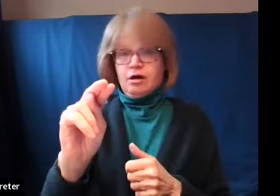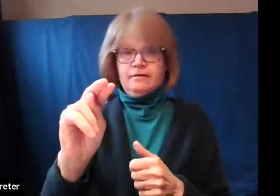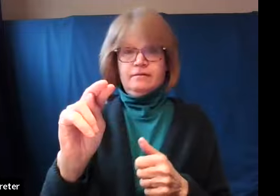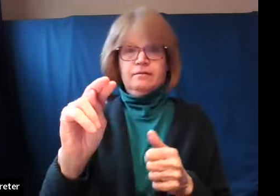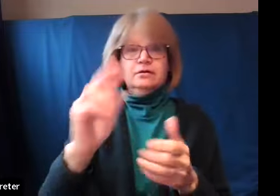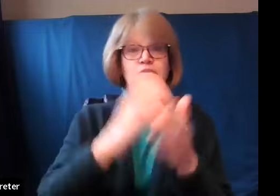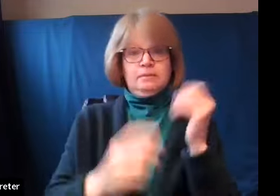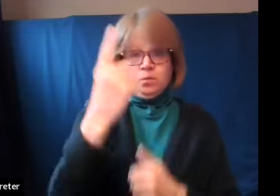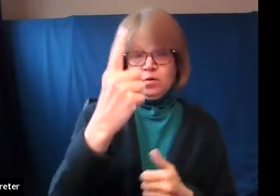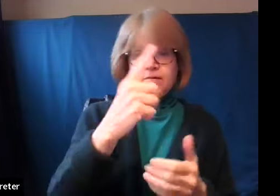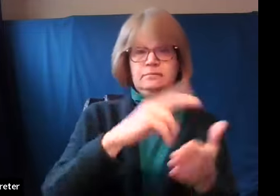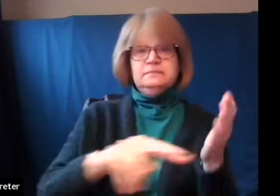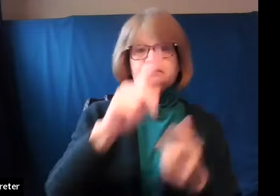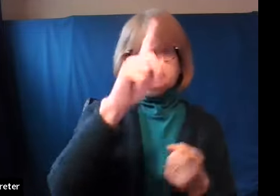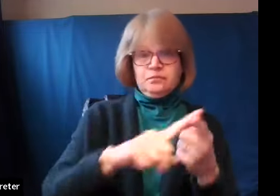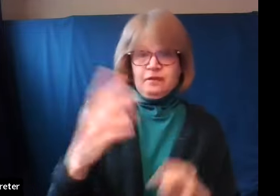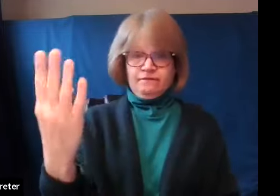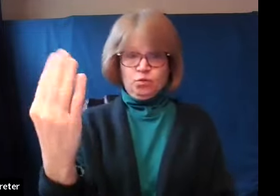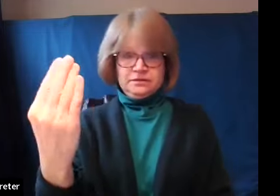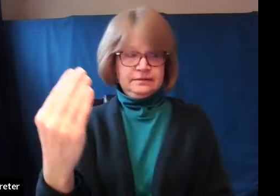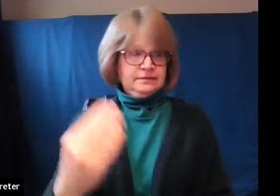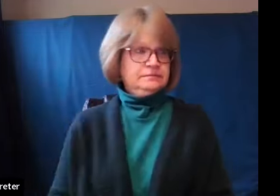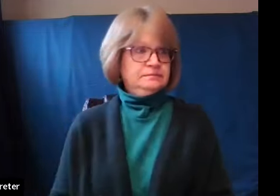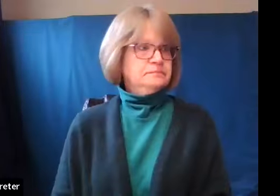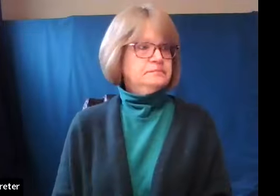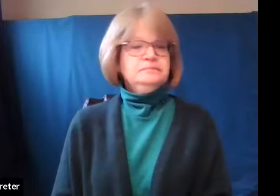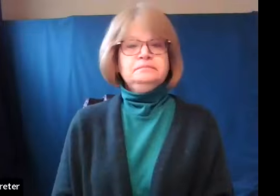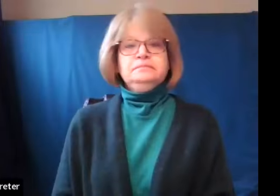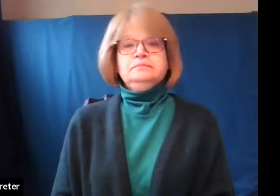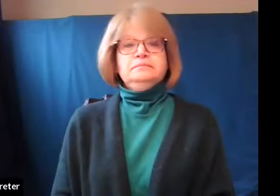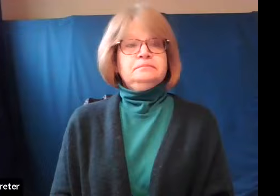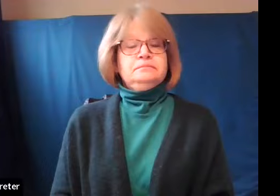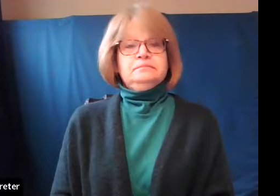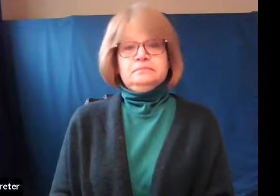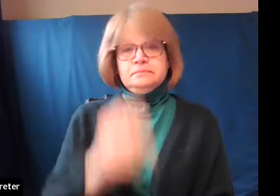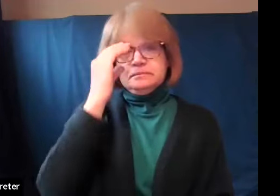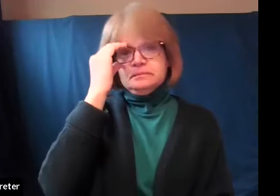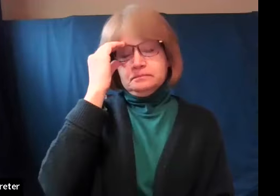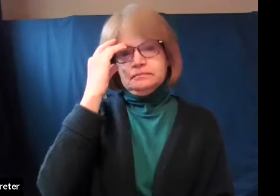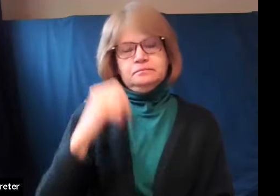Today's gospel lesson is taken from John chapter 1, verses 1 through 14.